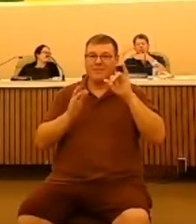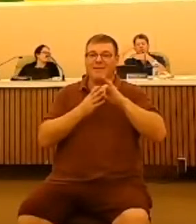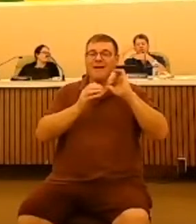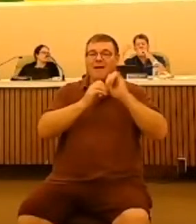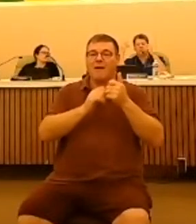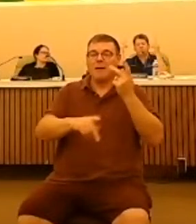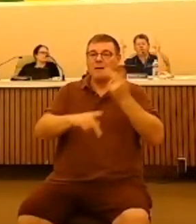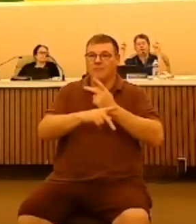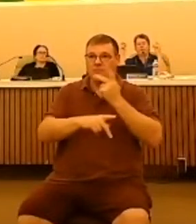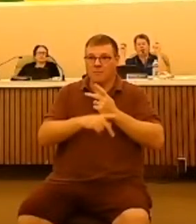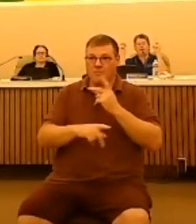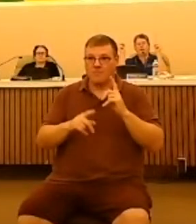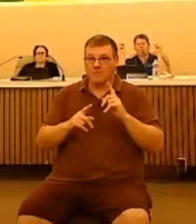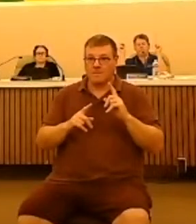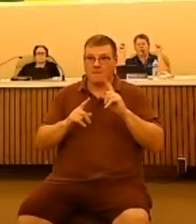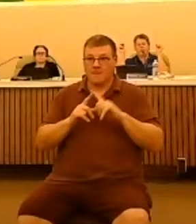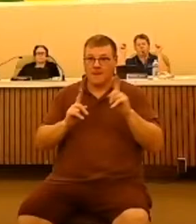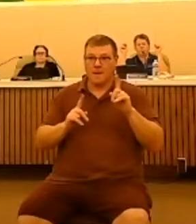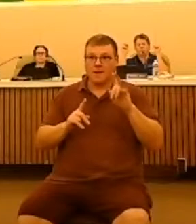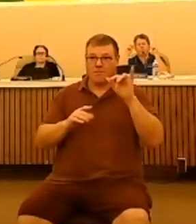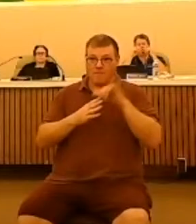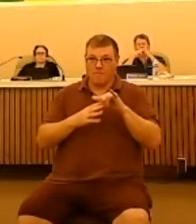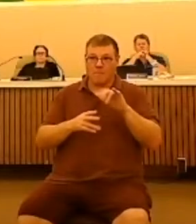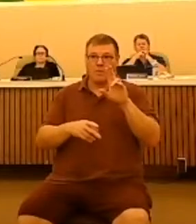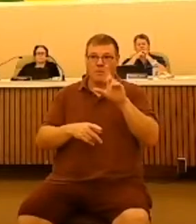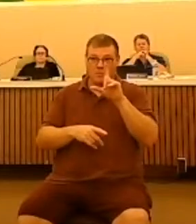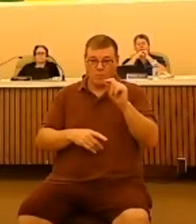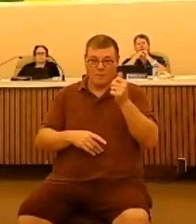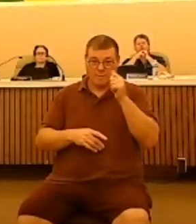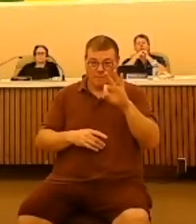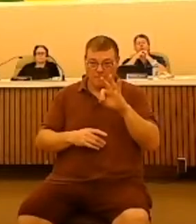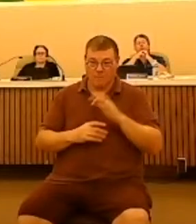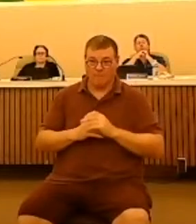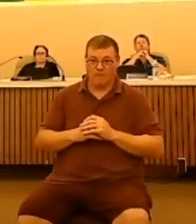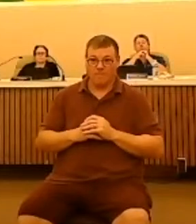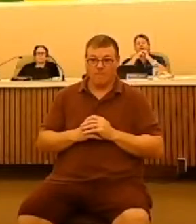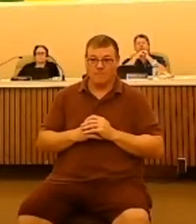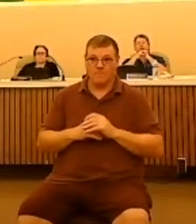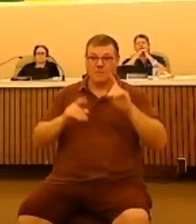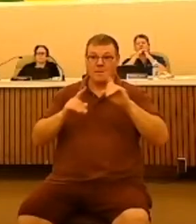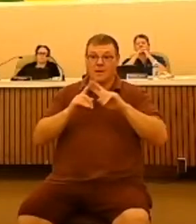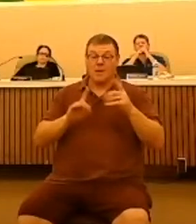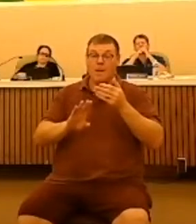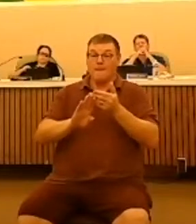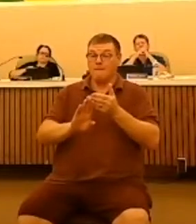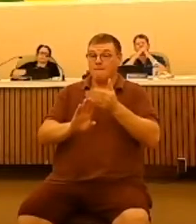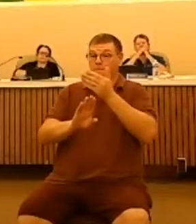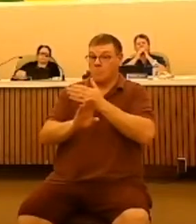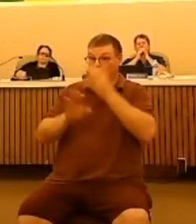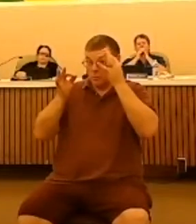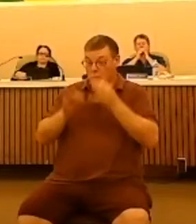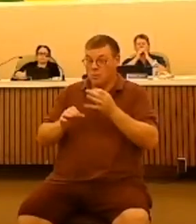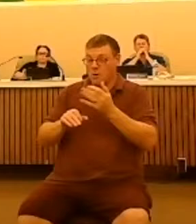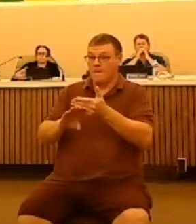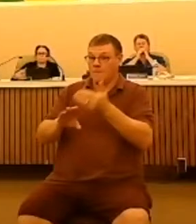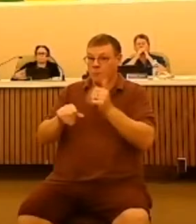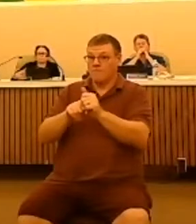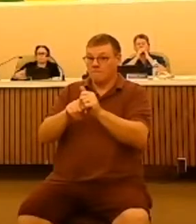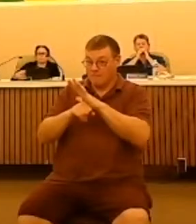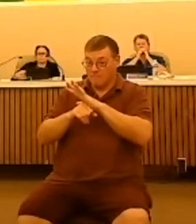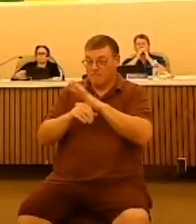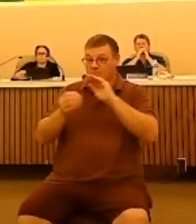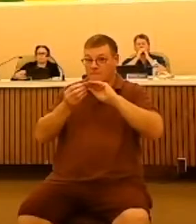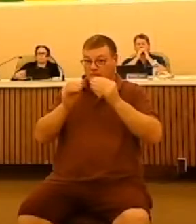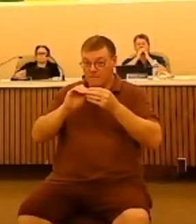what the. But that's the pre-pandemic data they used volumes. was from 2019, you said. To determine the pre-pandemic volumes, they've